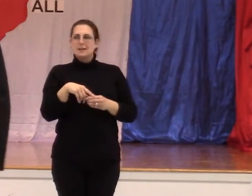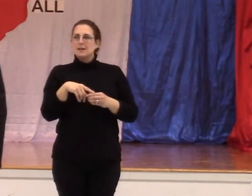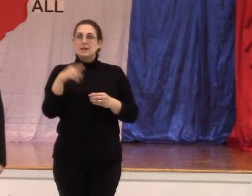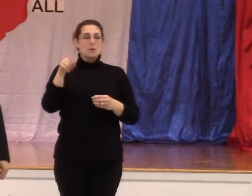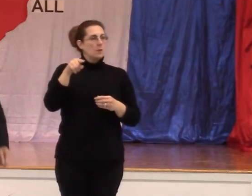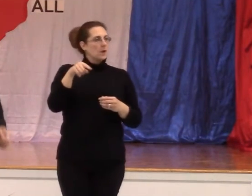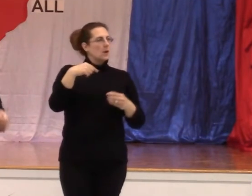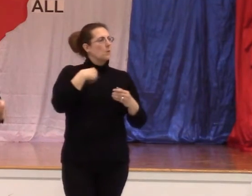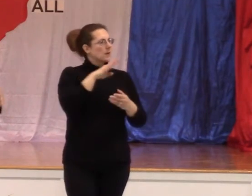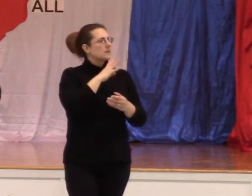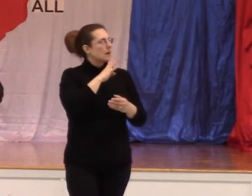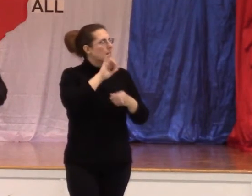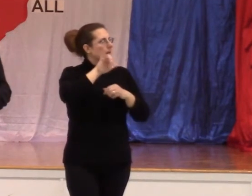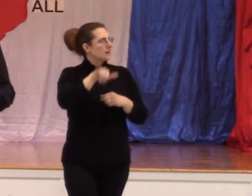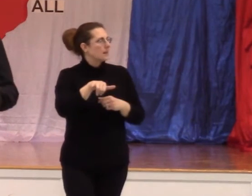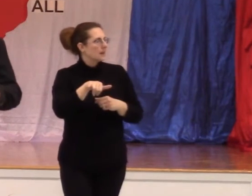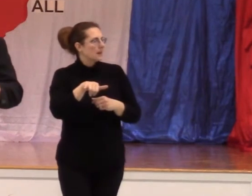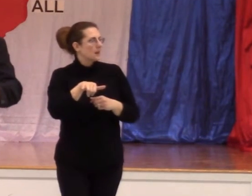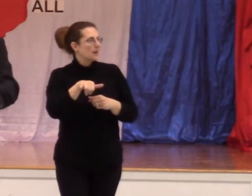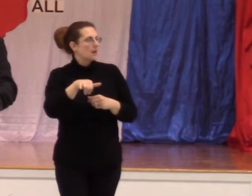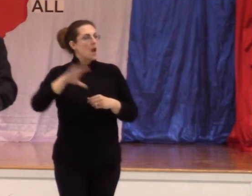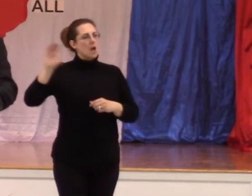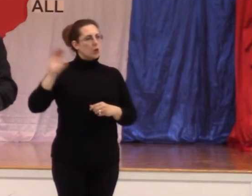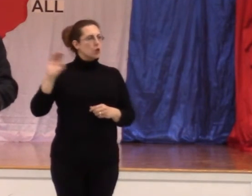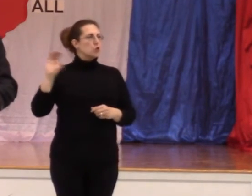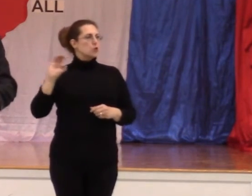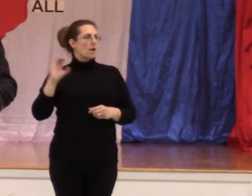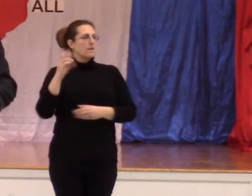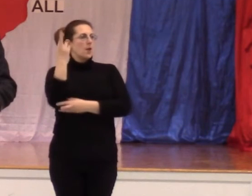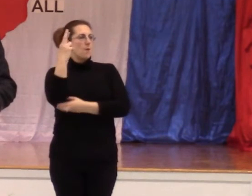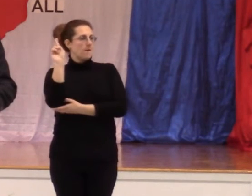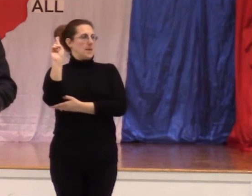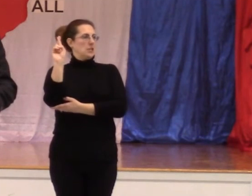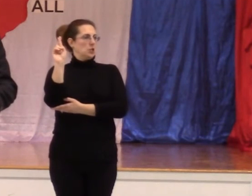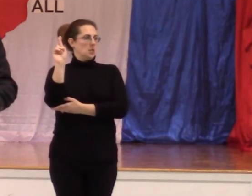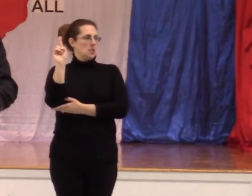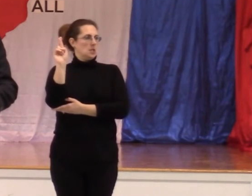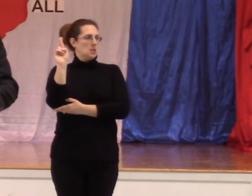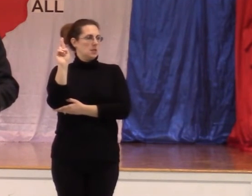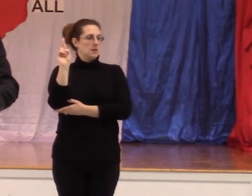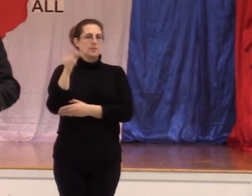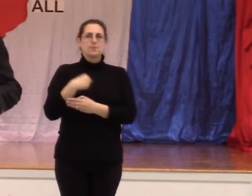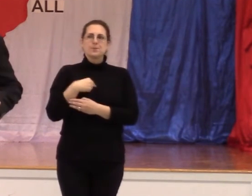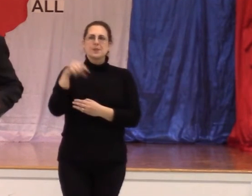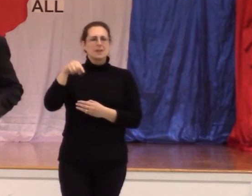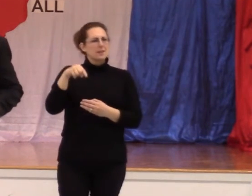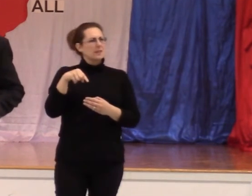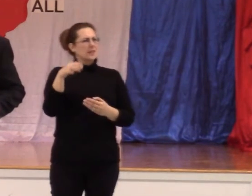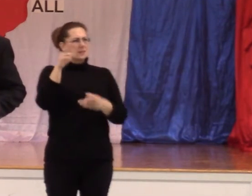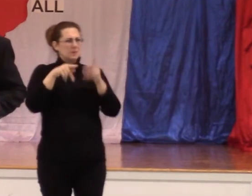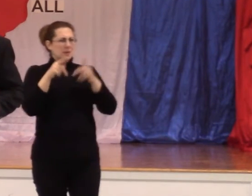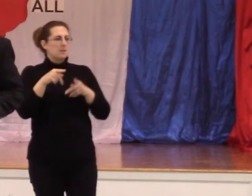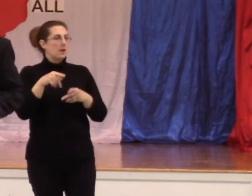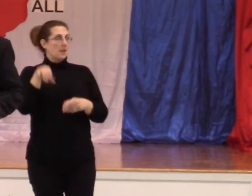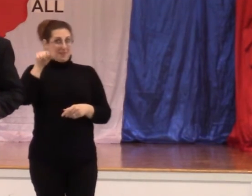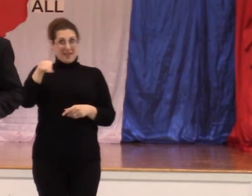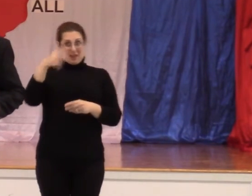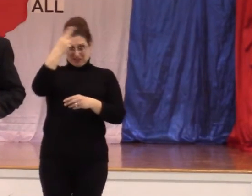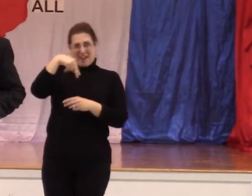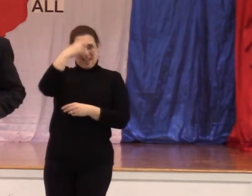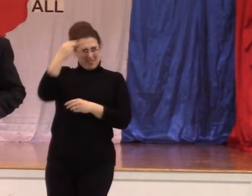Well, this is what we're talking about with a conservative Reformation. Because these guys aren't too